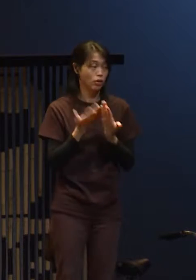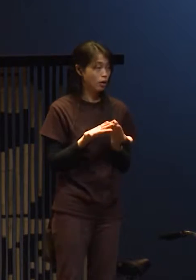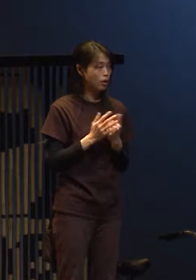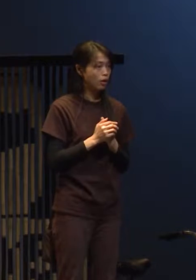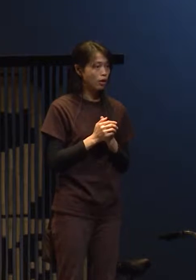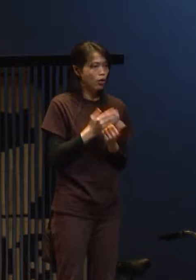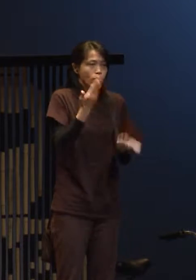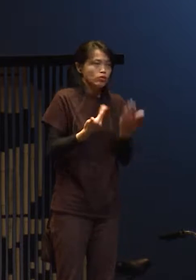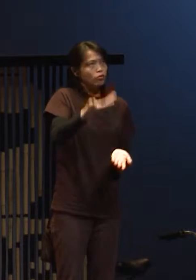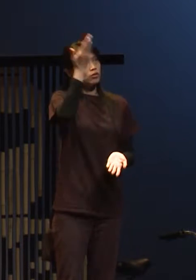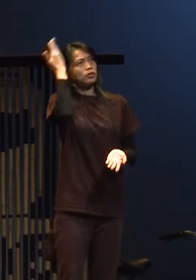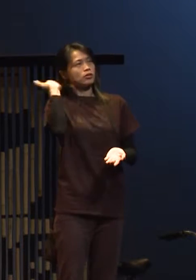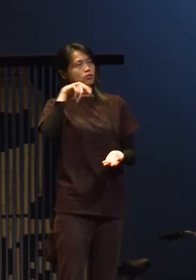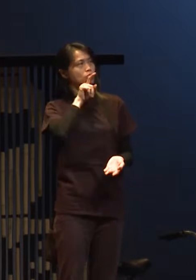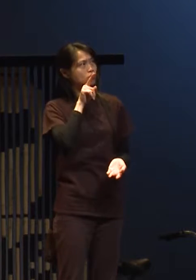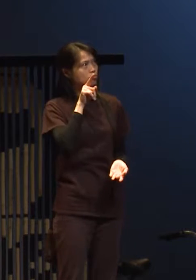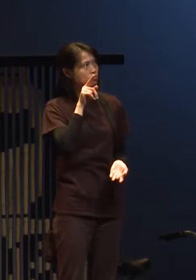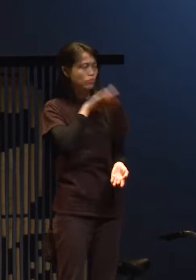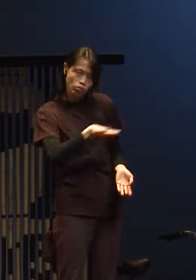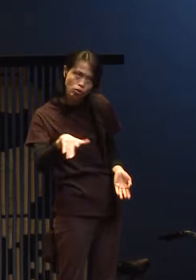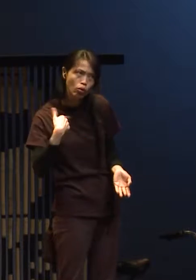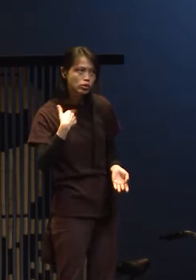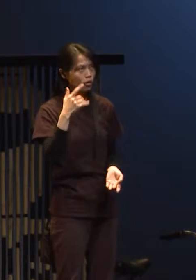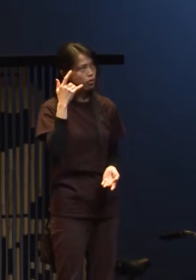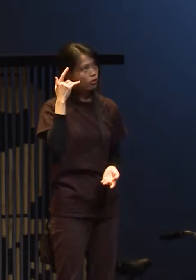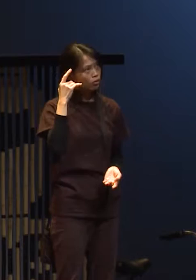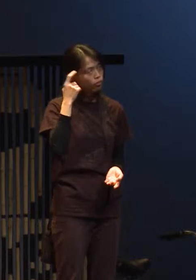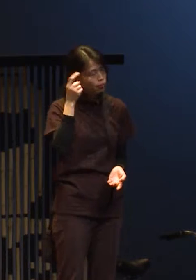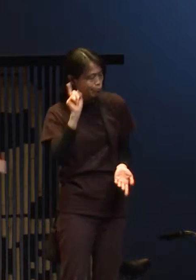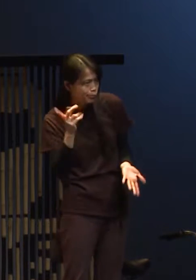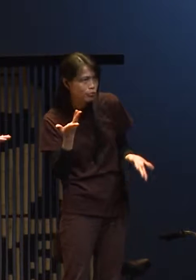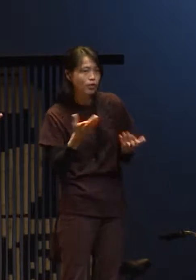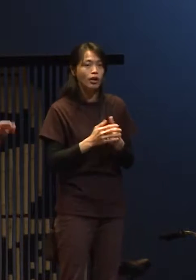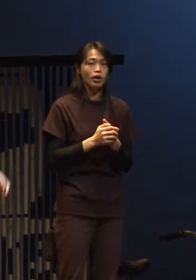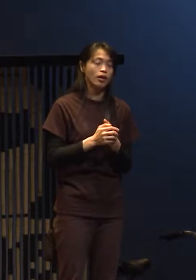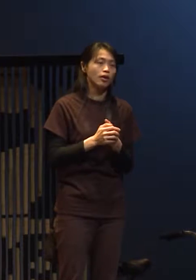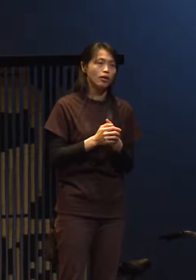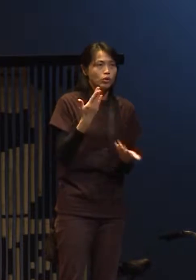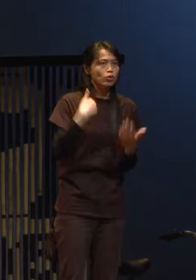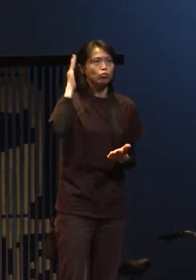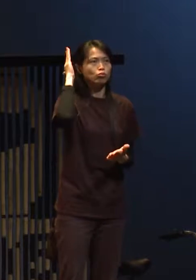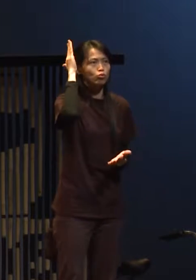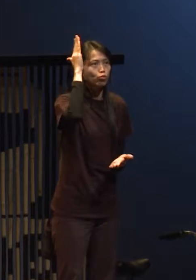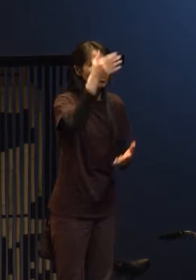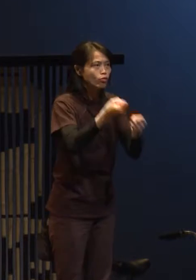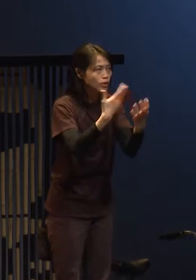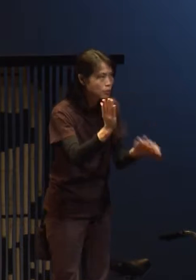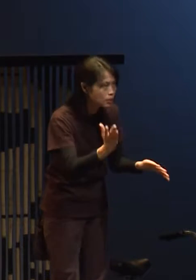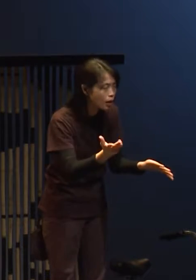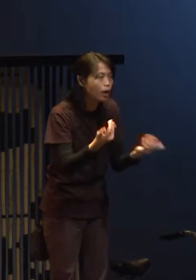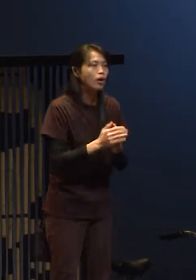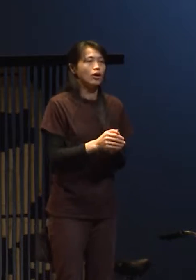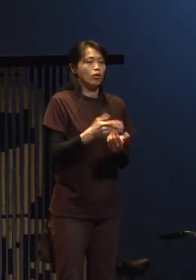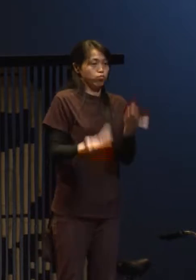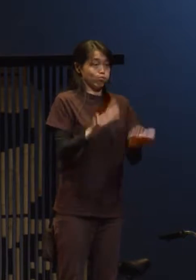other words, I can see the lenses with which I see the world. And that means